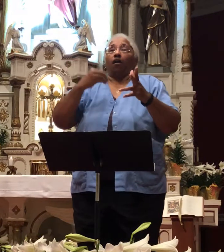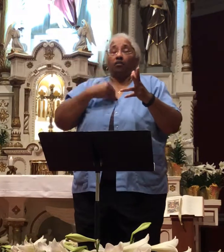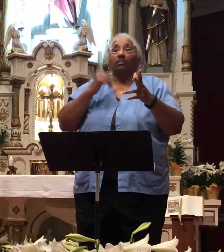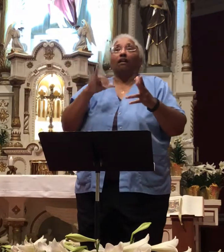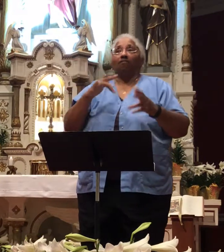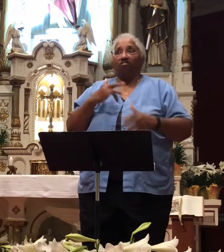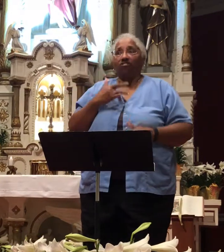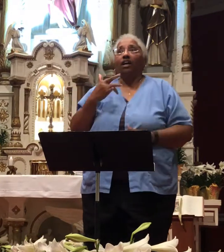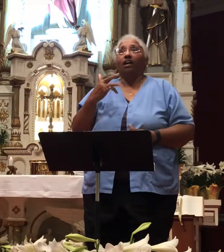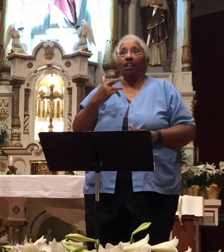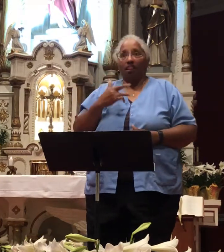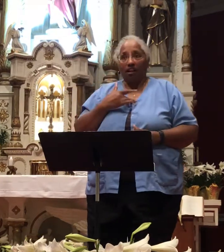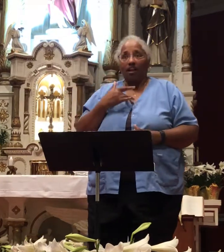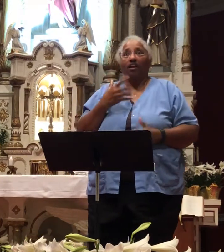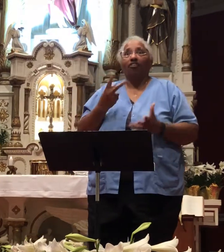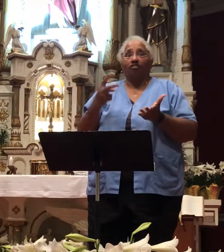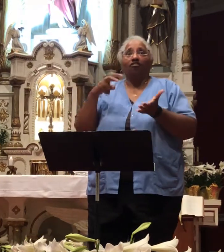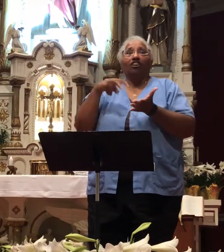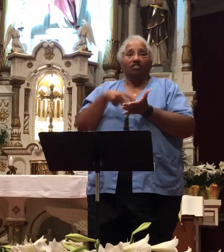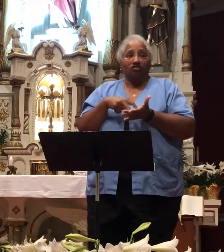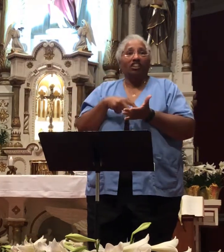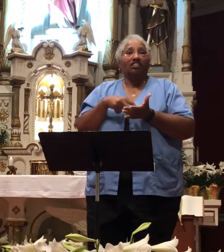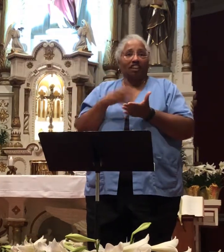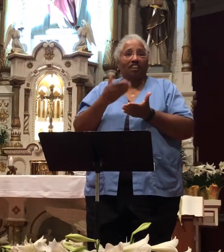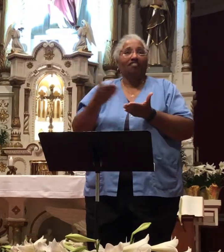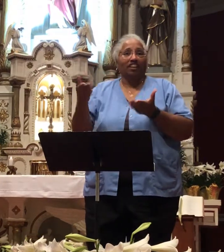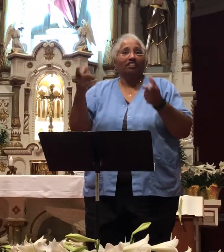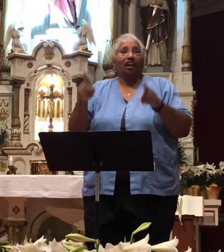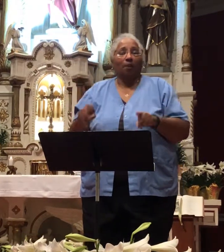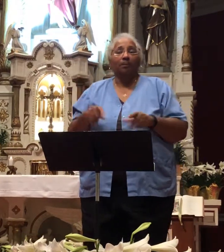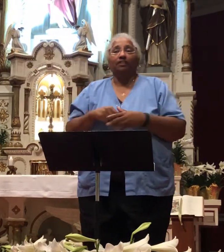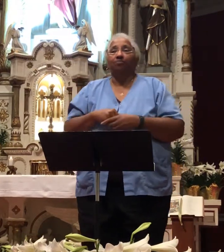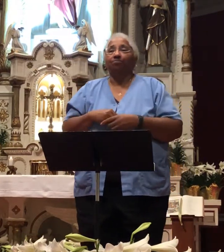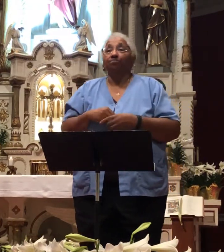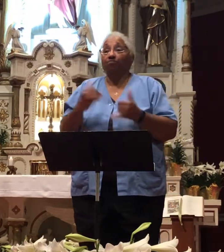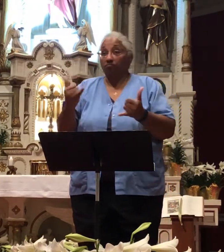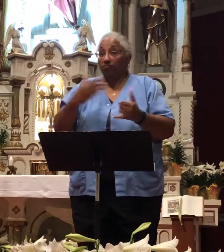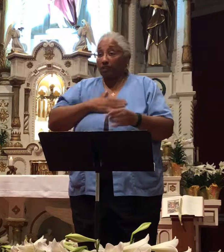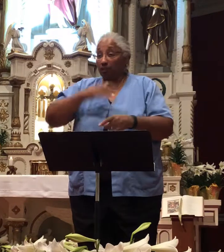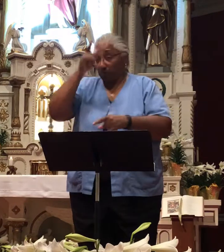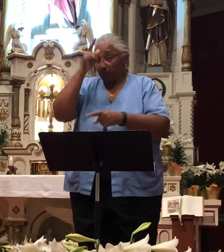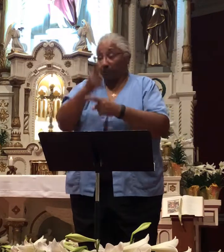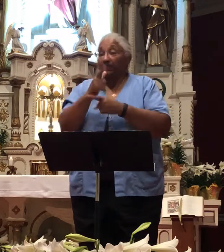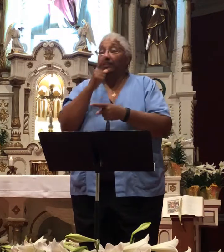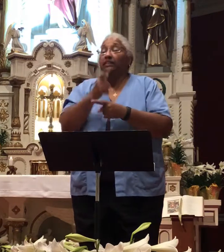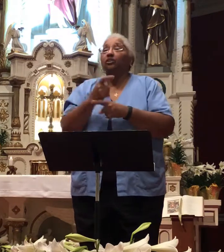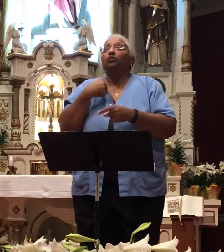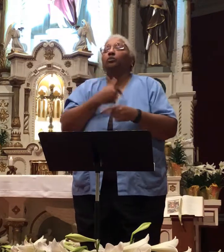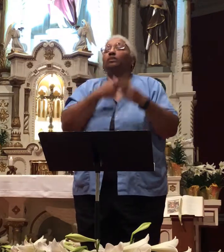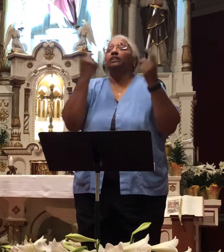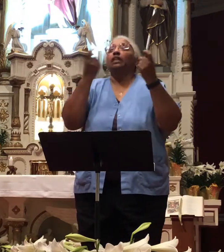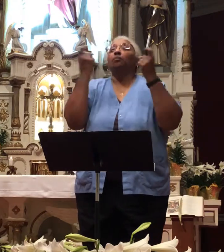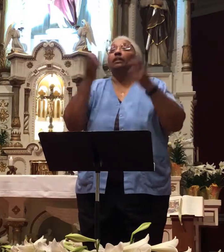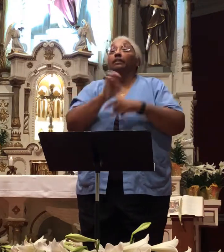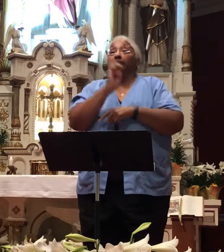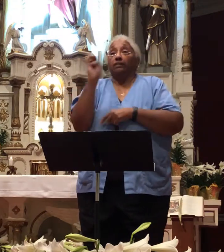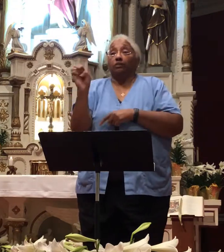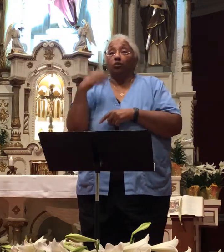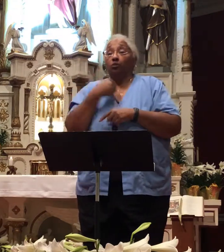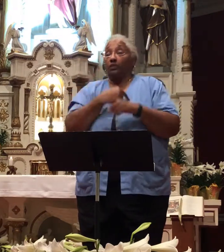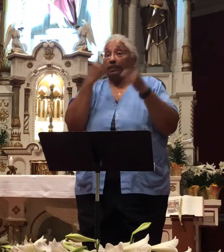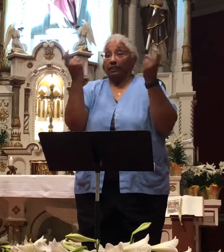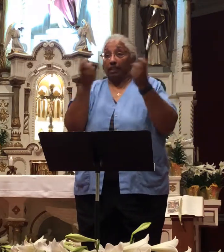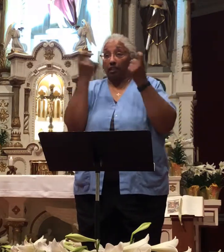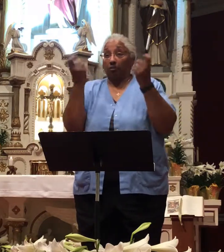the resurrection was all about. So my brothers and sisters, as we celebrate Easter, as we celebrate this vigil,